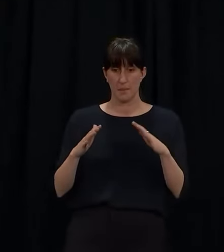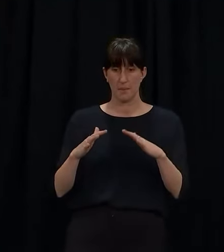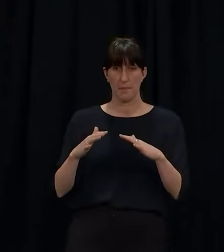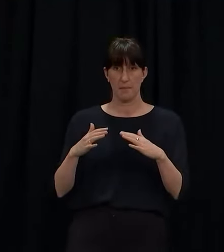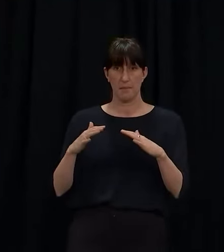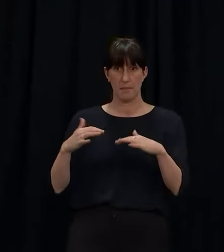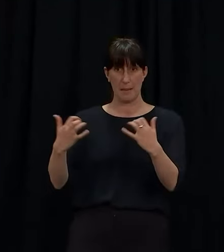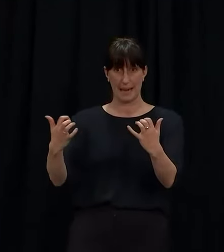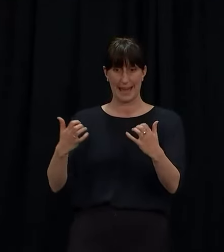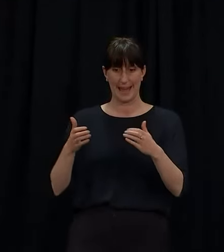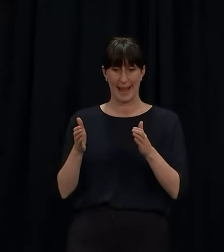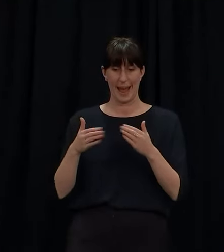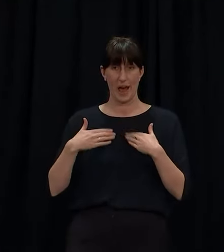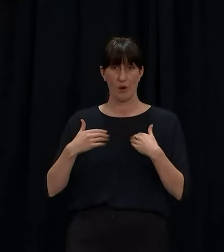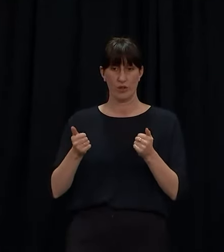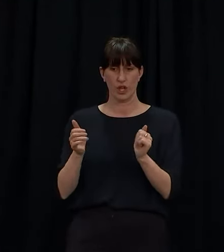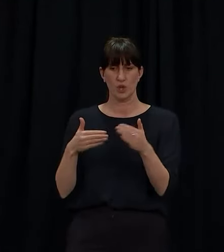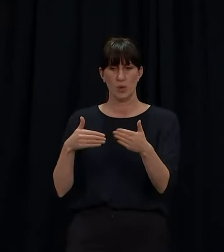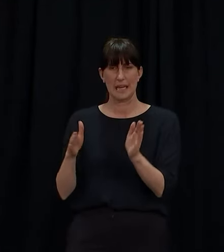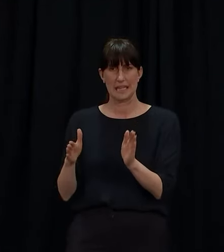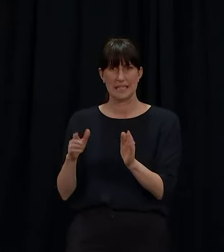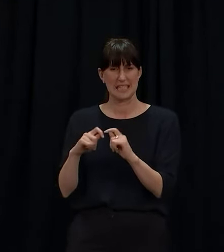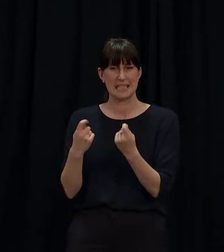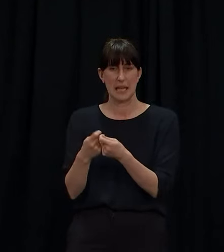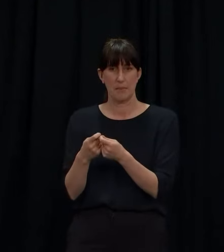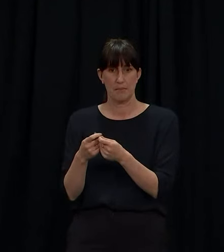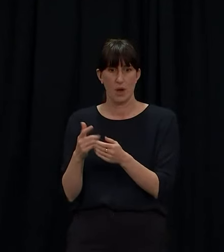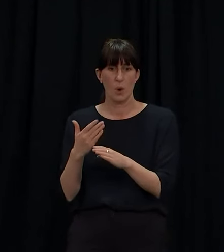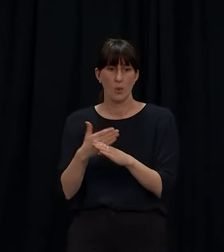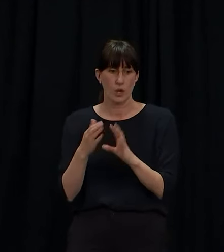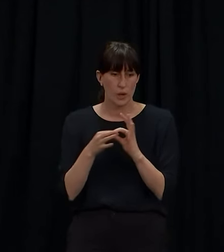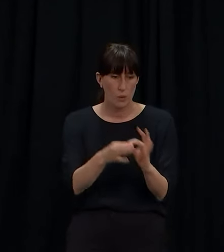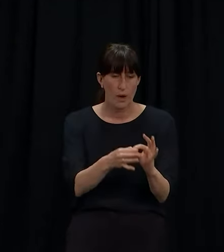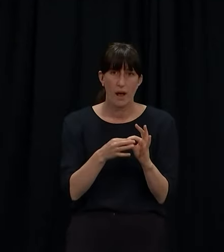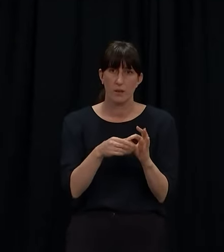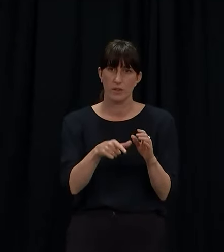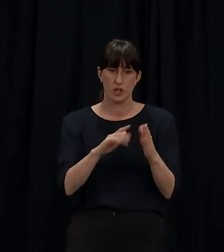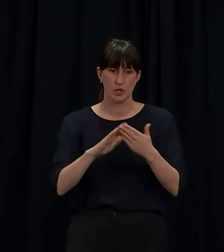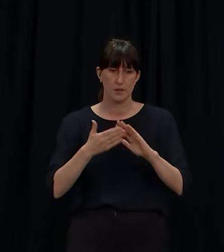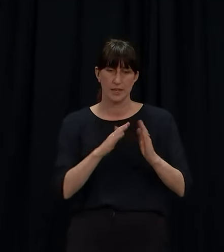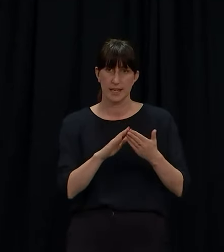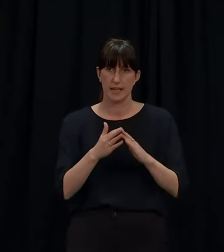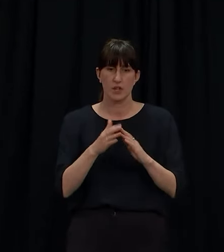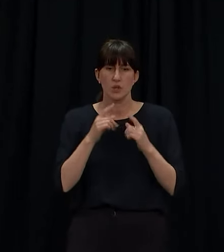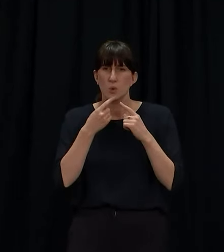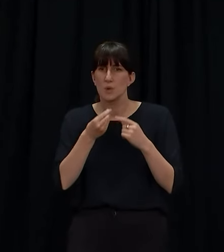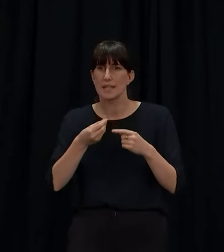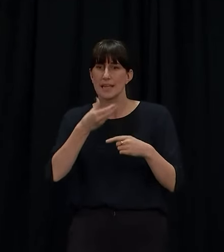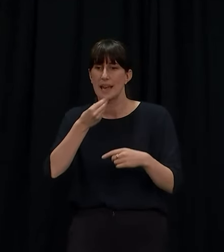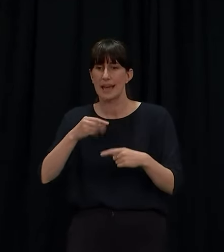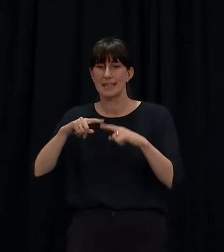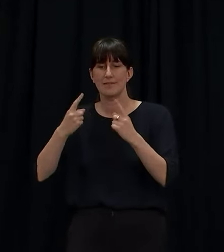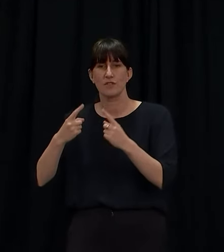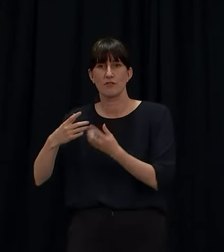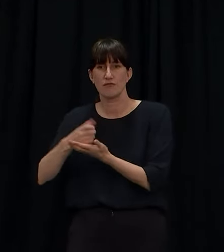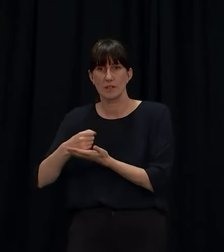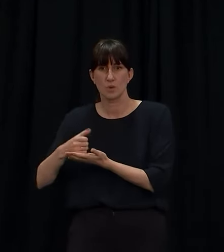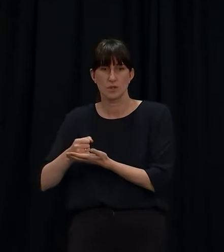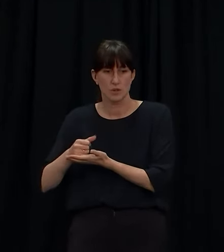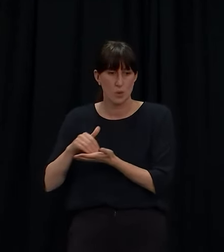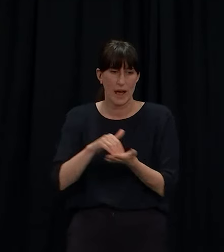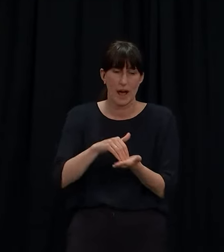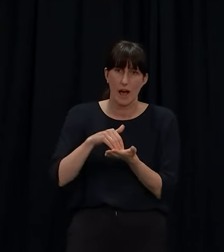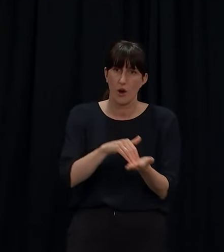good engagement with the community, and they're utilising all the resources to help them do their job, but also